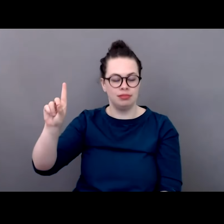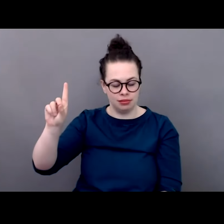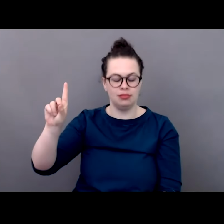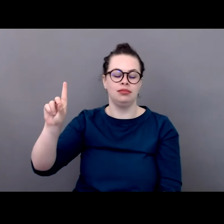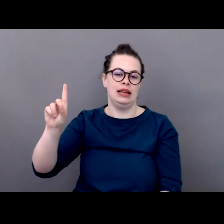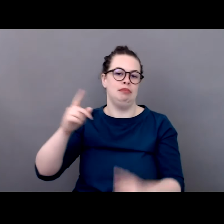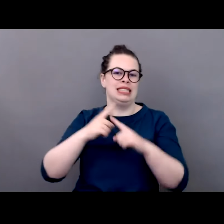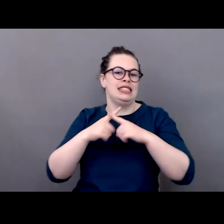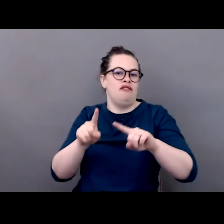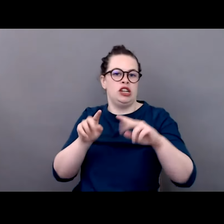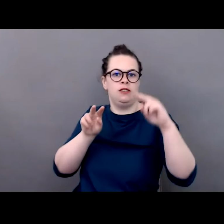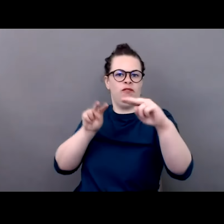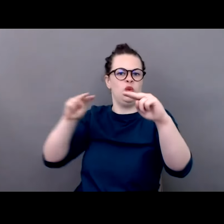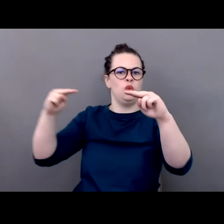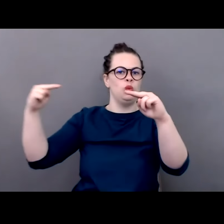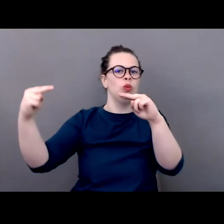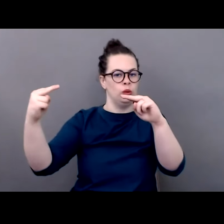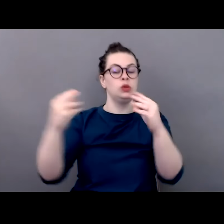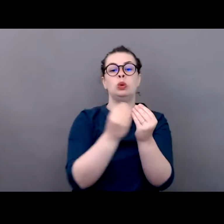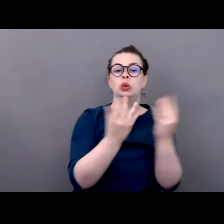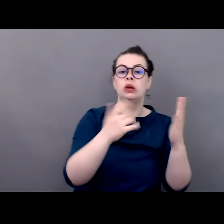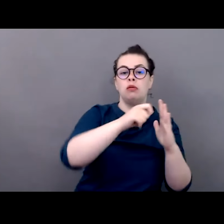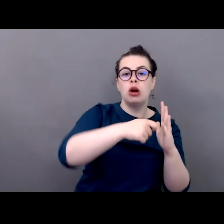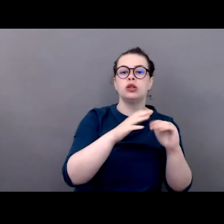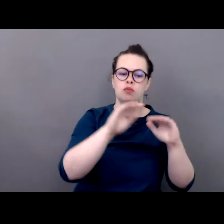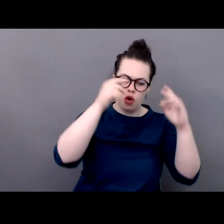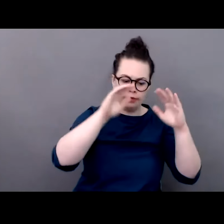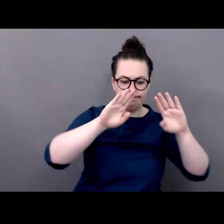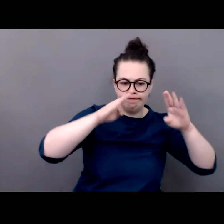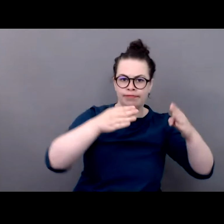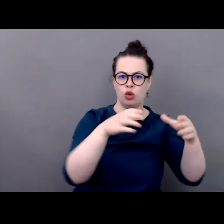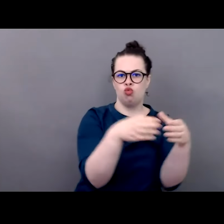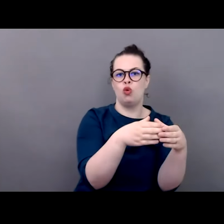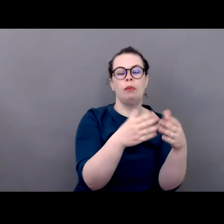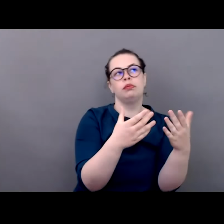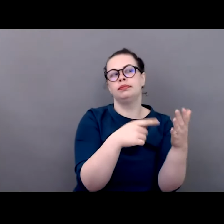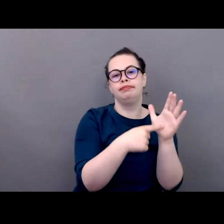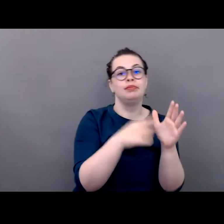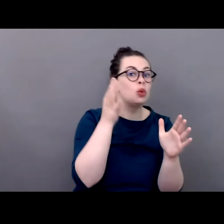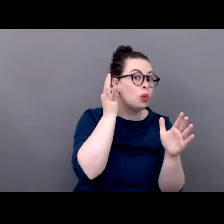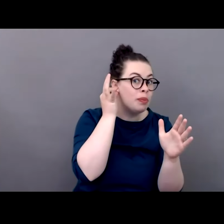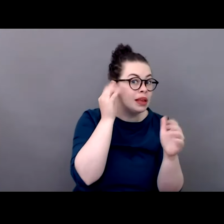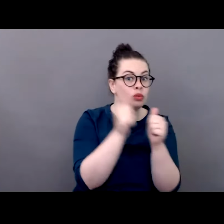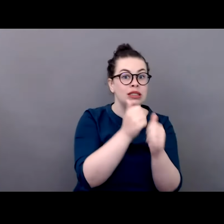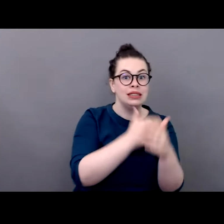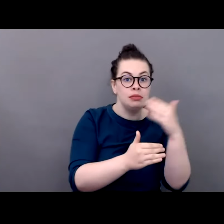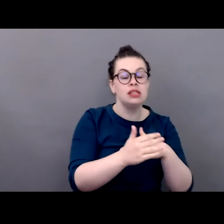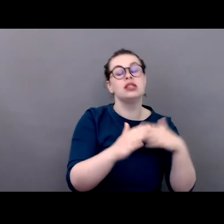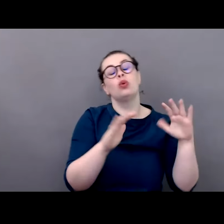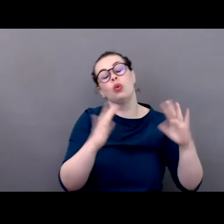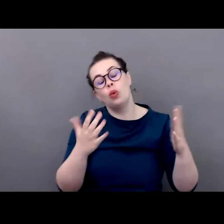some projects are looking at the experiences of particular groups, for example, women with disabilities or disabled